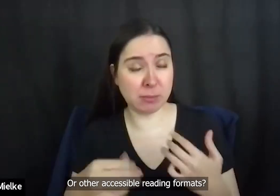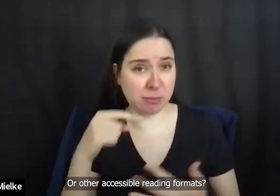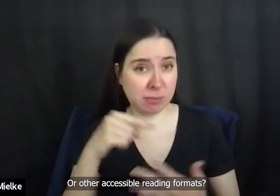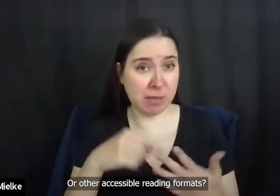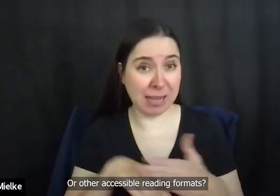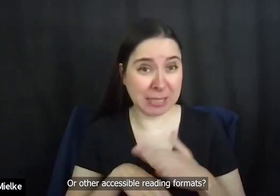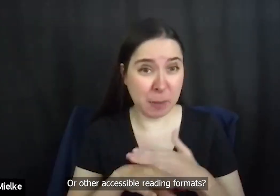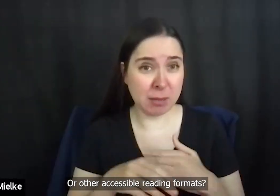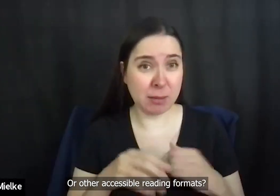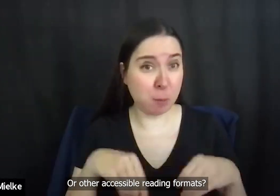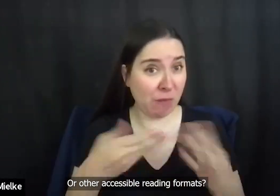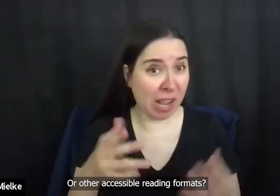formats?